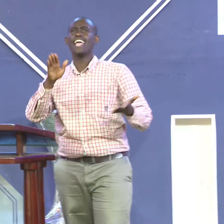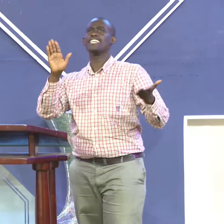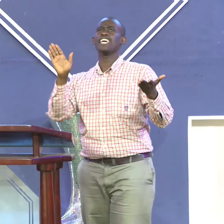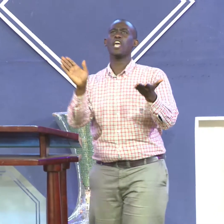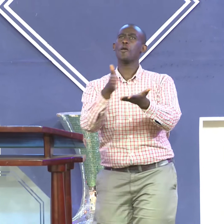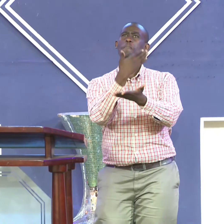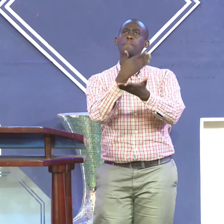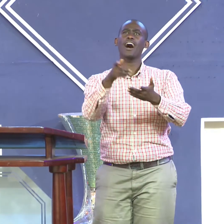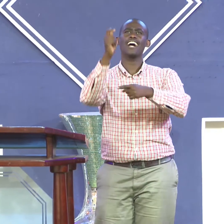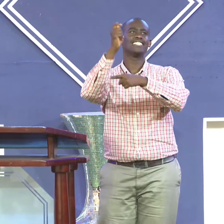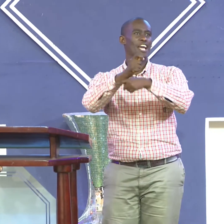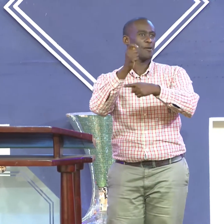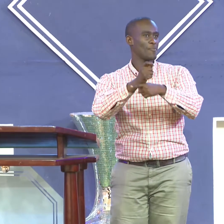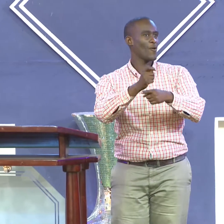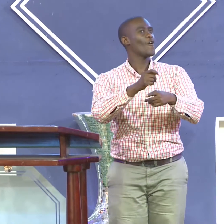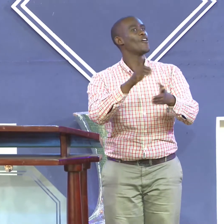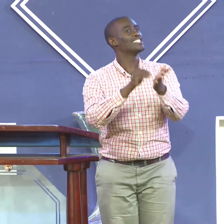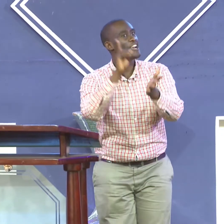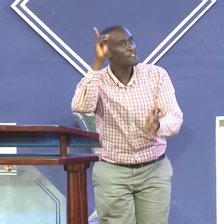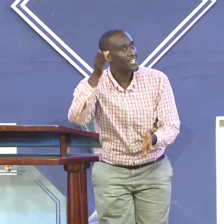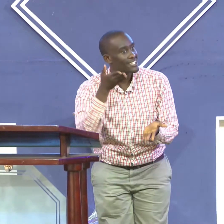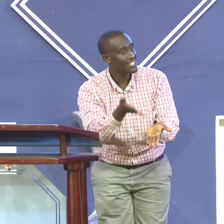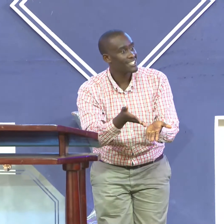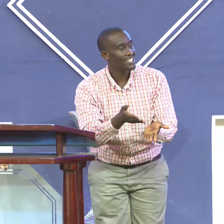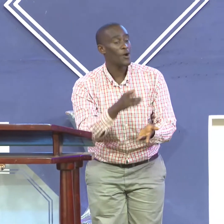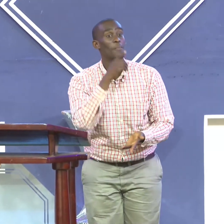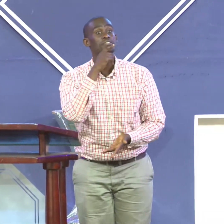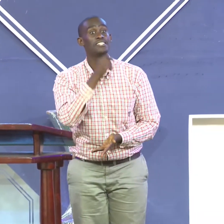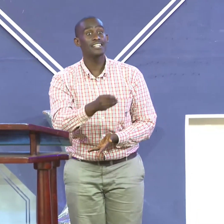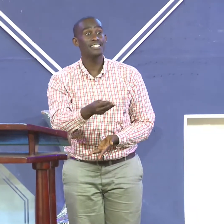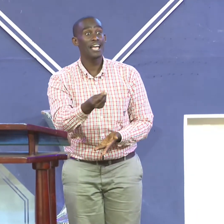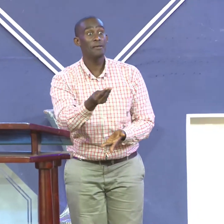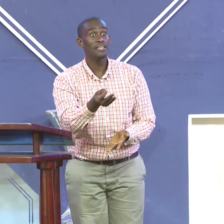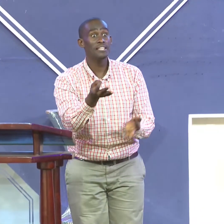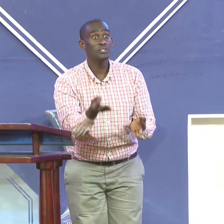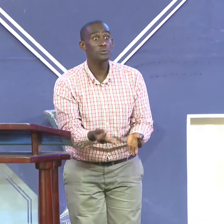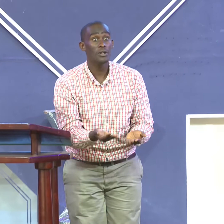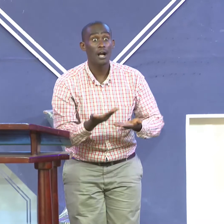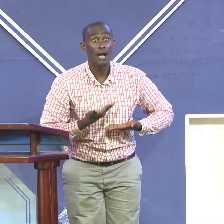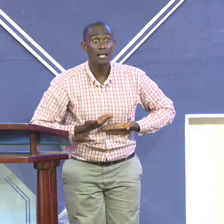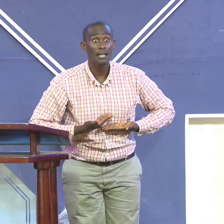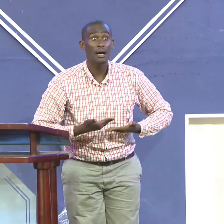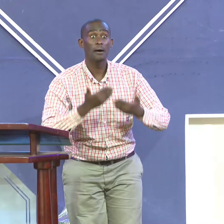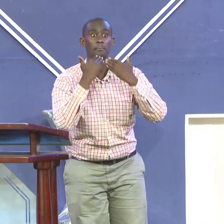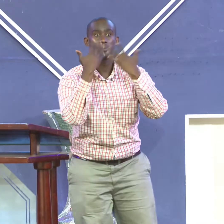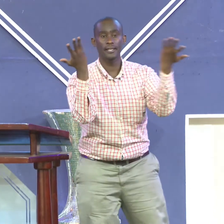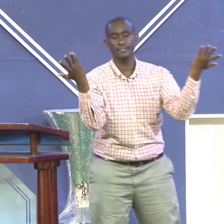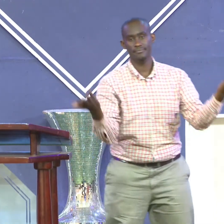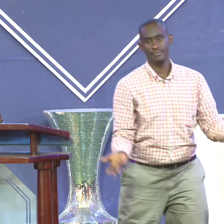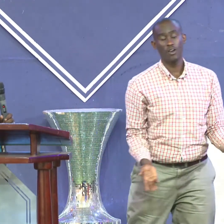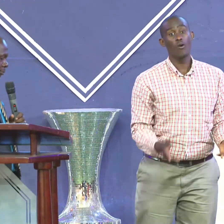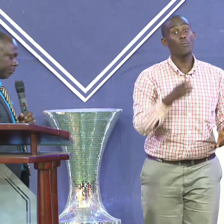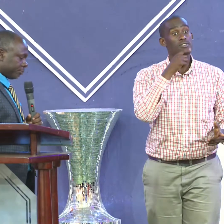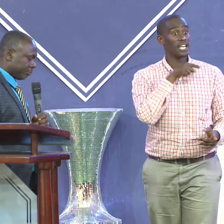choir that was singing in the temple of David. Nayenga ebintu byabula. For him he had nothing. Mbo Katonda